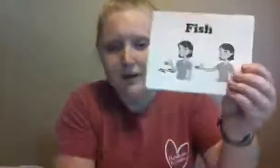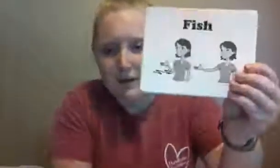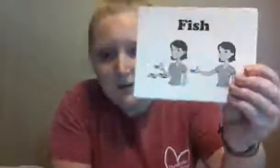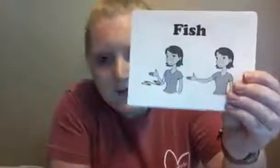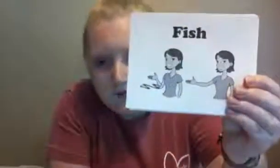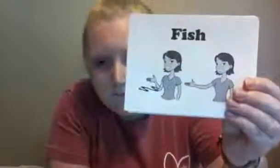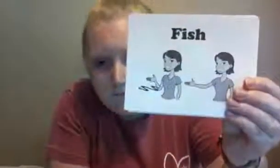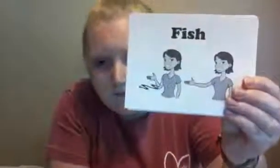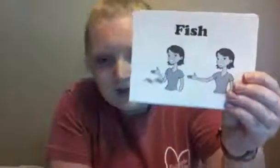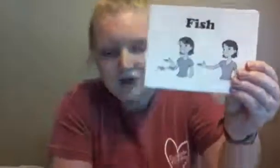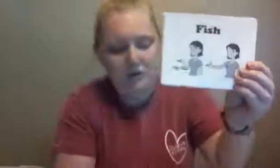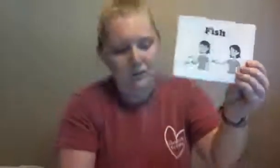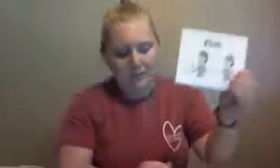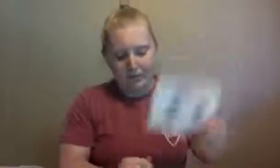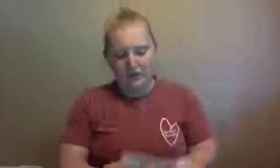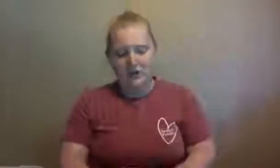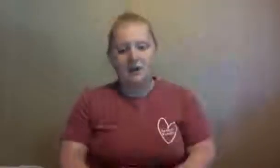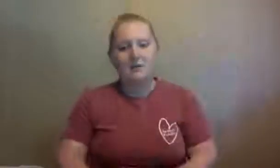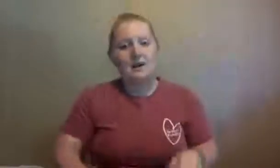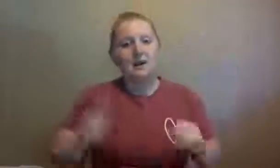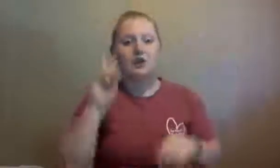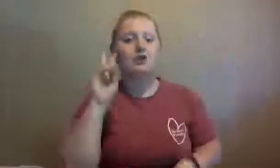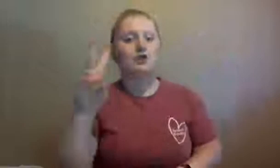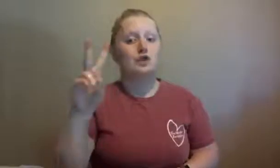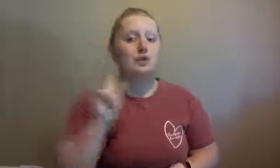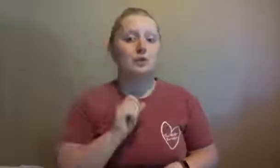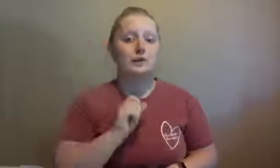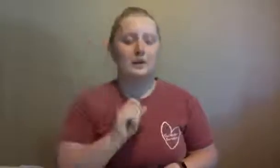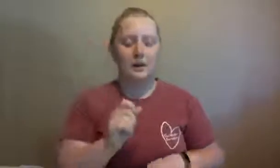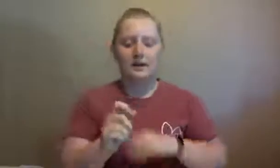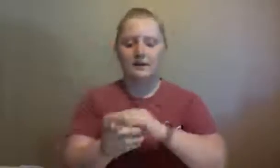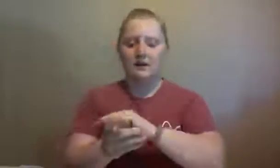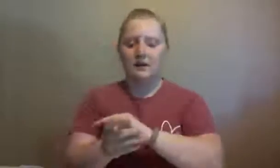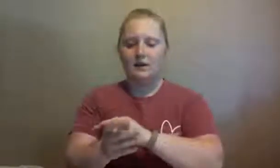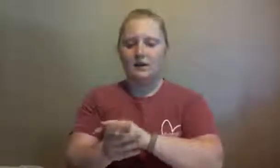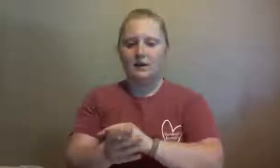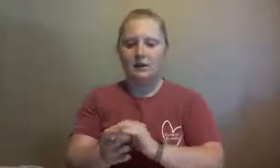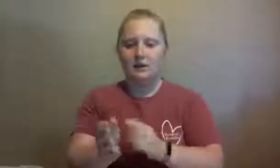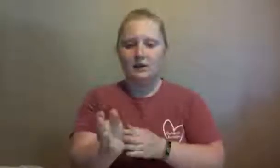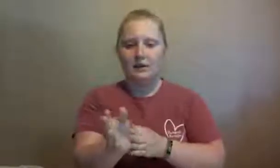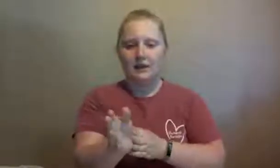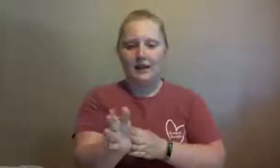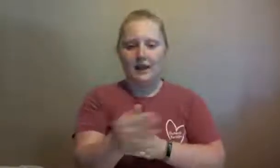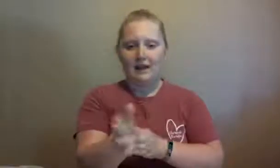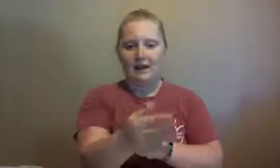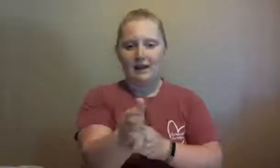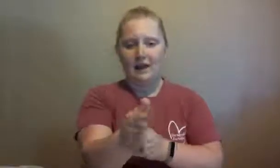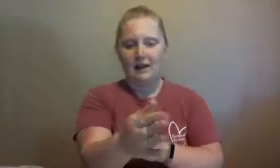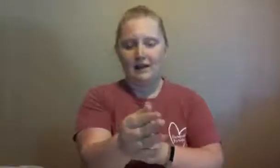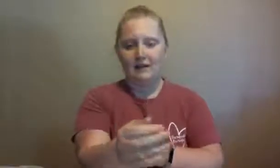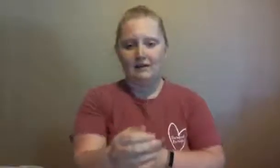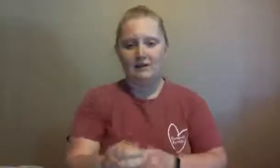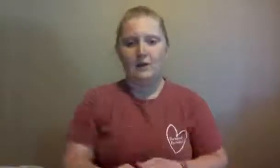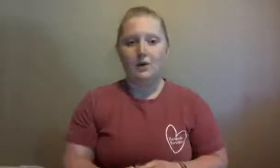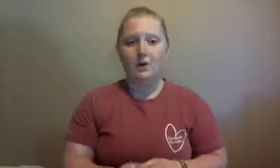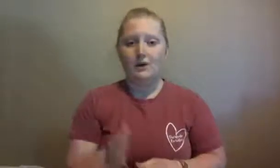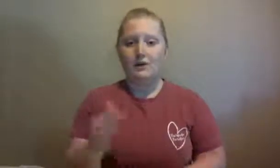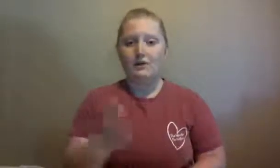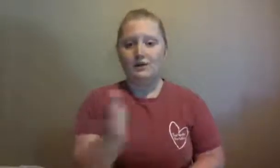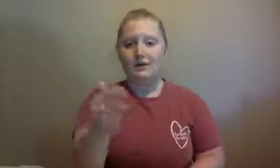And we have fish. Remember, fish can be done in two different ways. So you can do it like that, or you can do it like